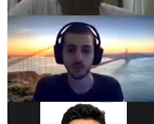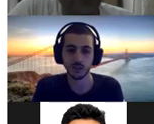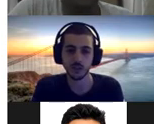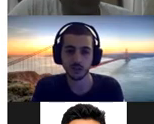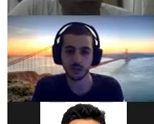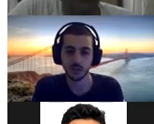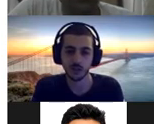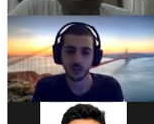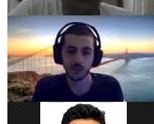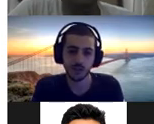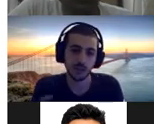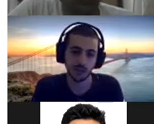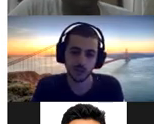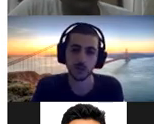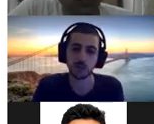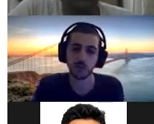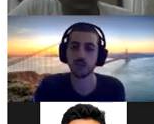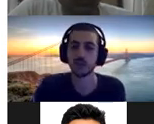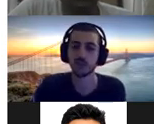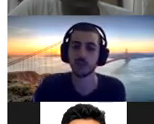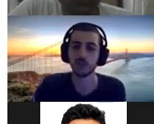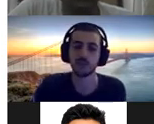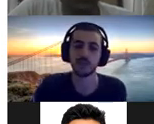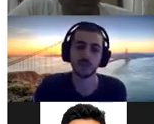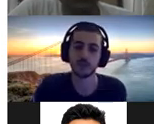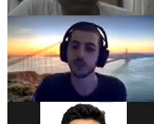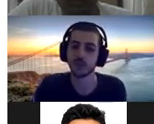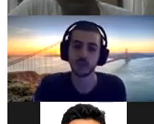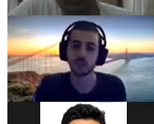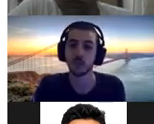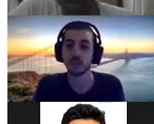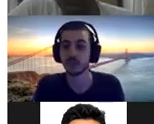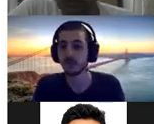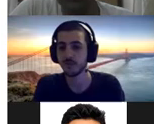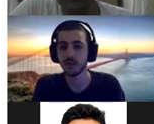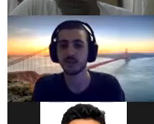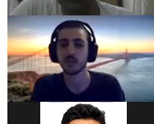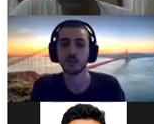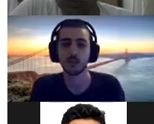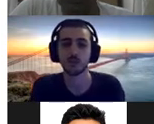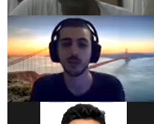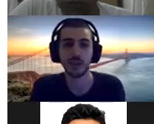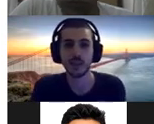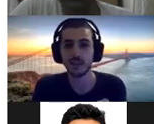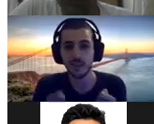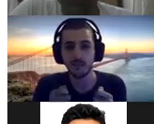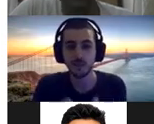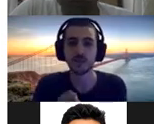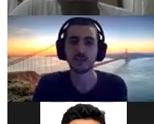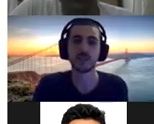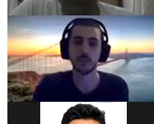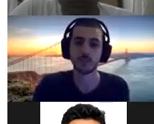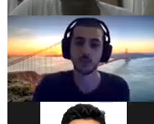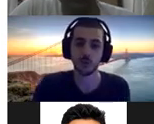good, there could be some kind of finger spelling detection model that just says what someone spelled. That's